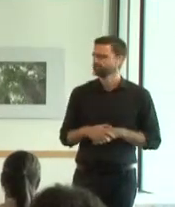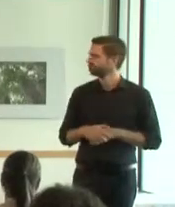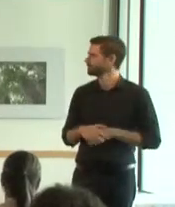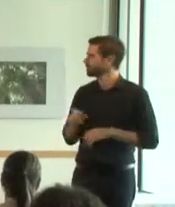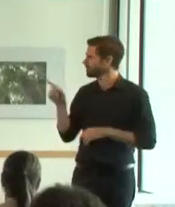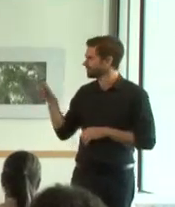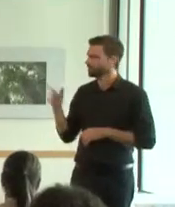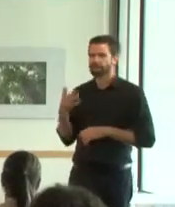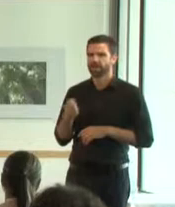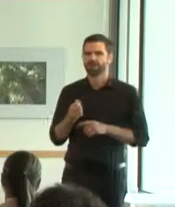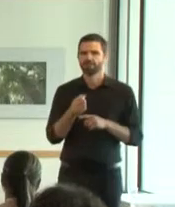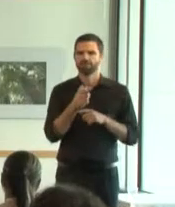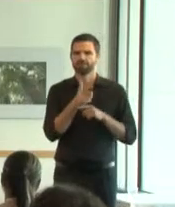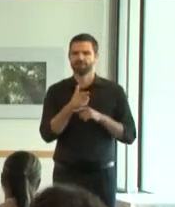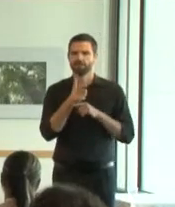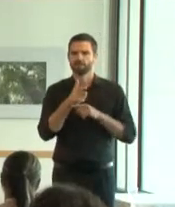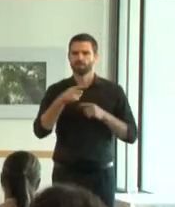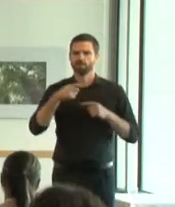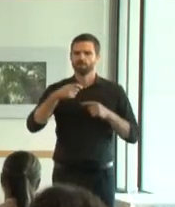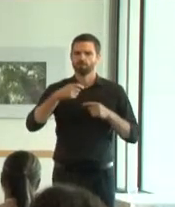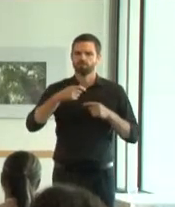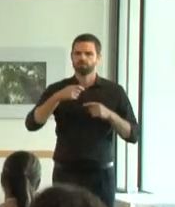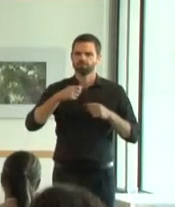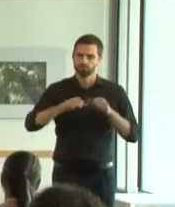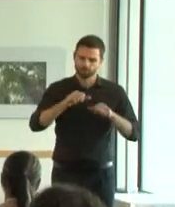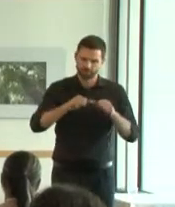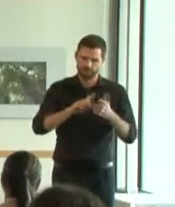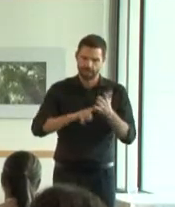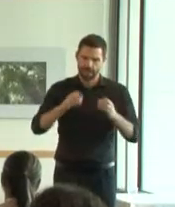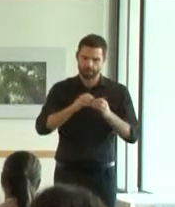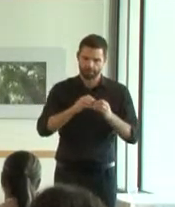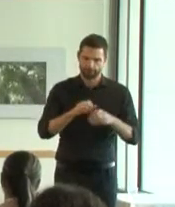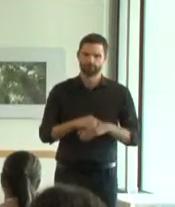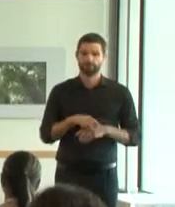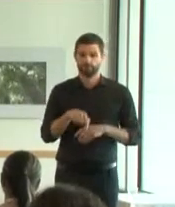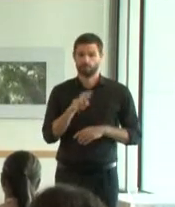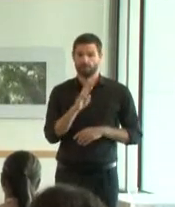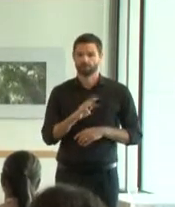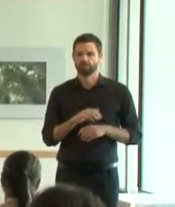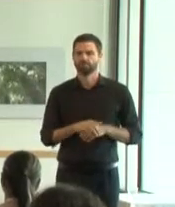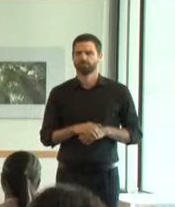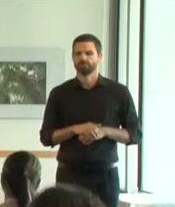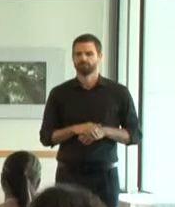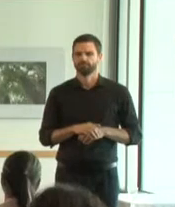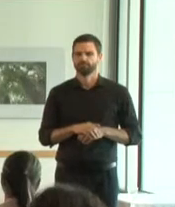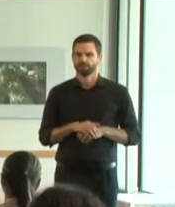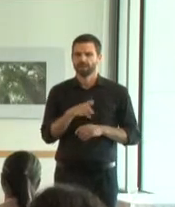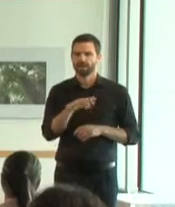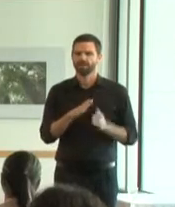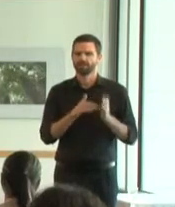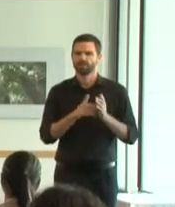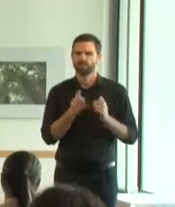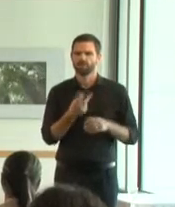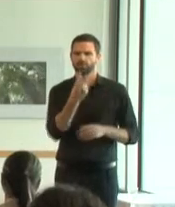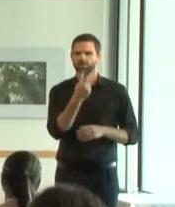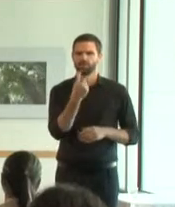film processing lab out at Park Road Post Production, nice facility here in Wellington. Archives New Zealand has about